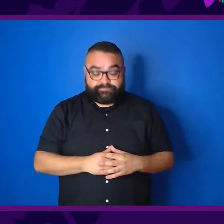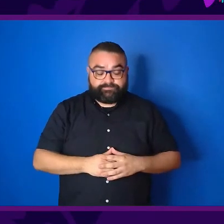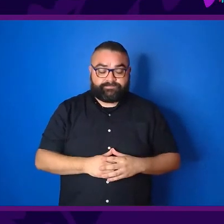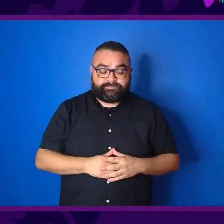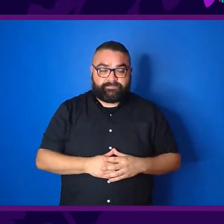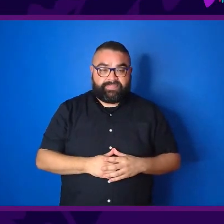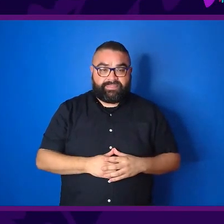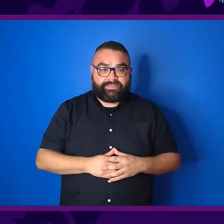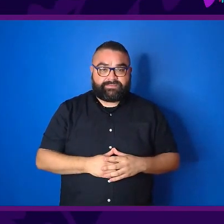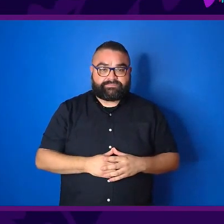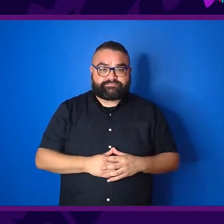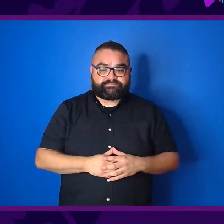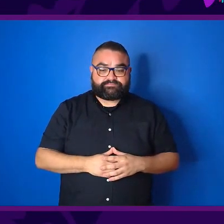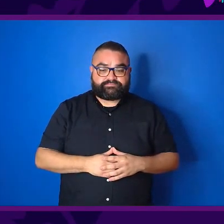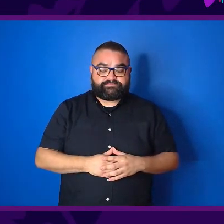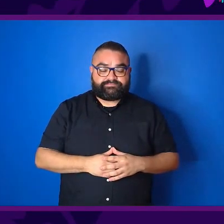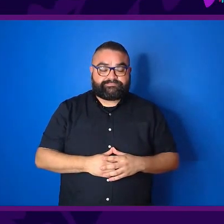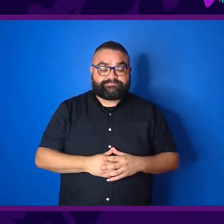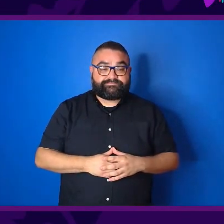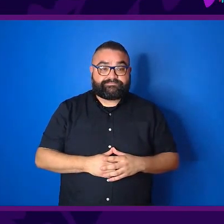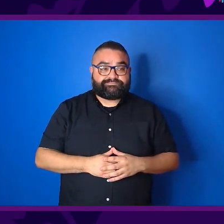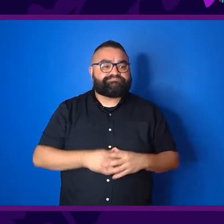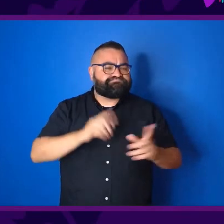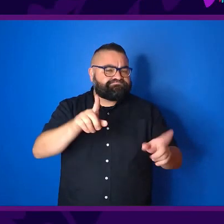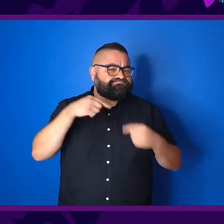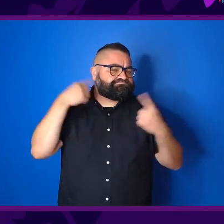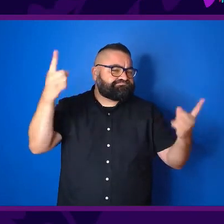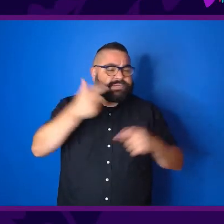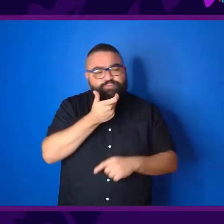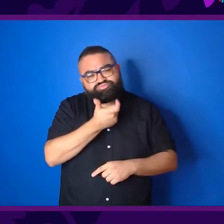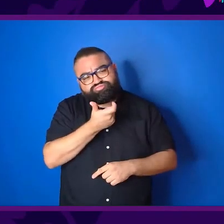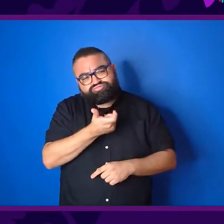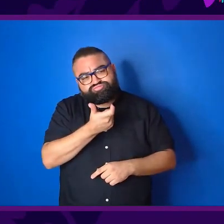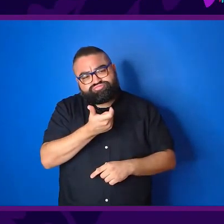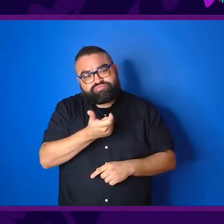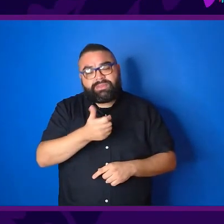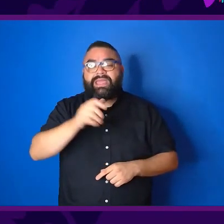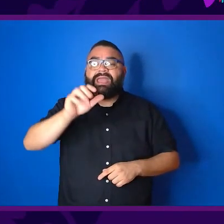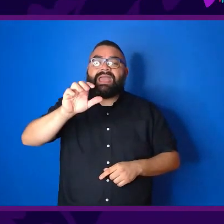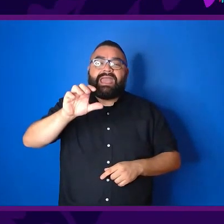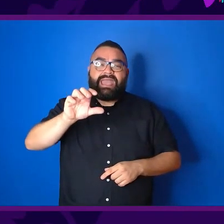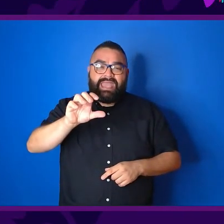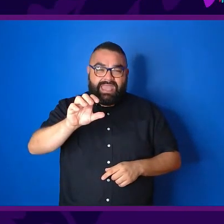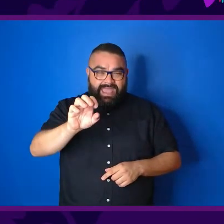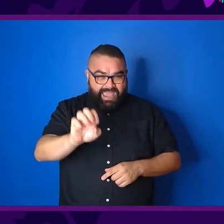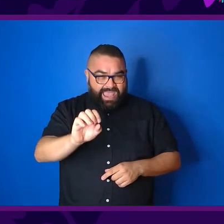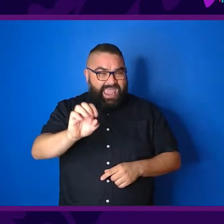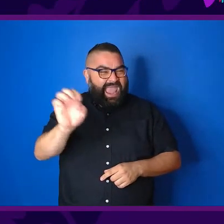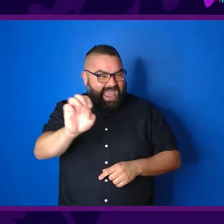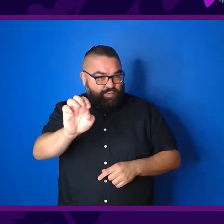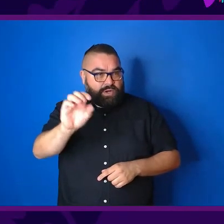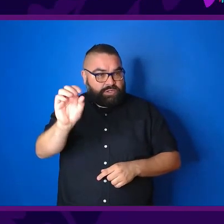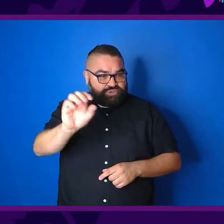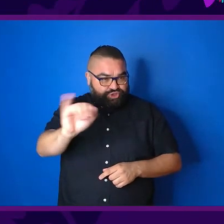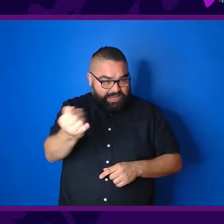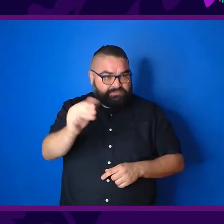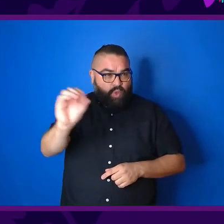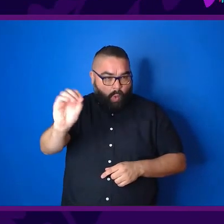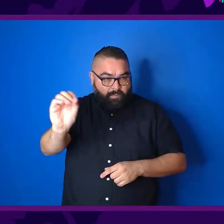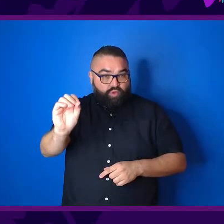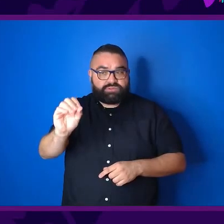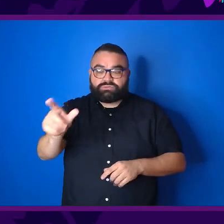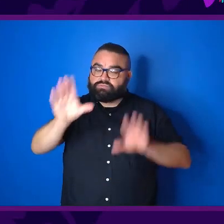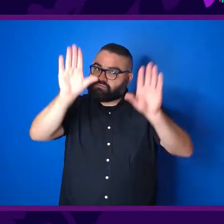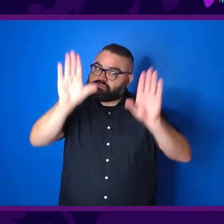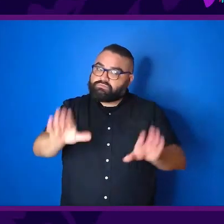joined us, if you've been with us, the moment that Edward James Olmos had was really emotional and very important. It's a good reminder that the